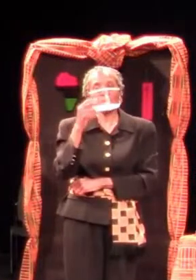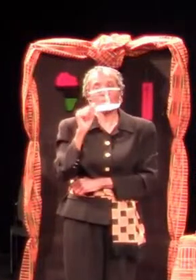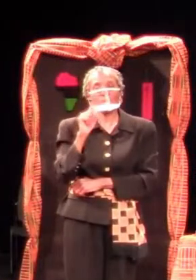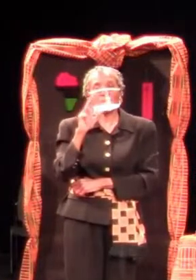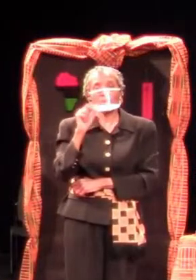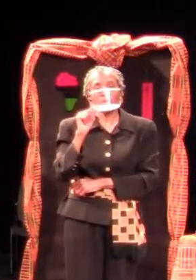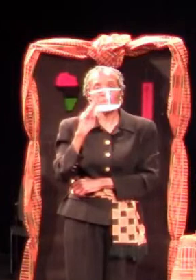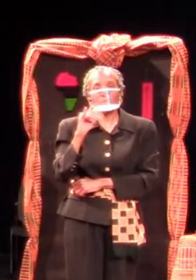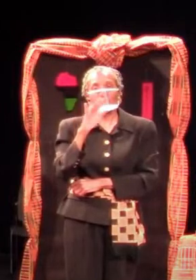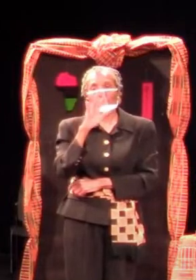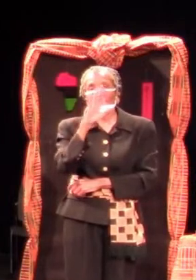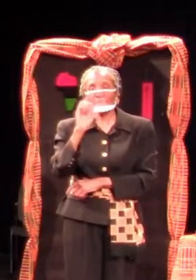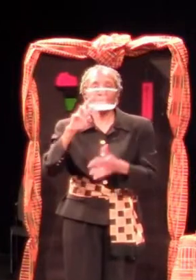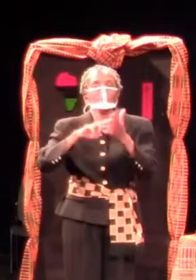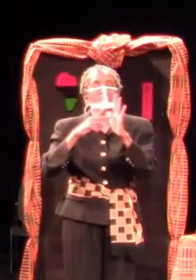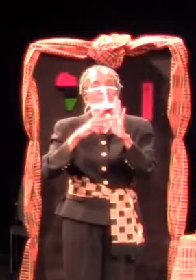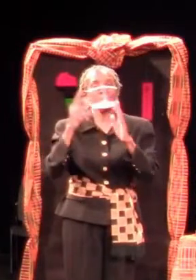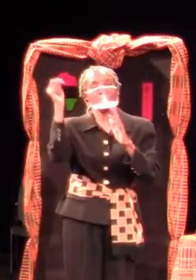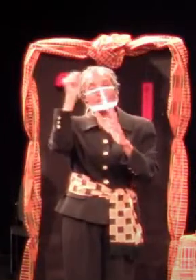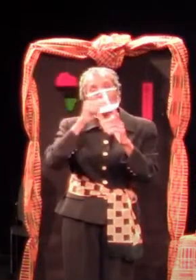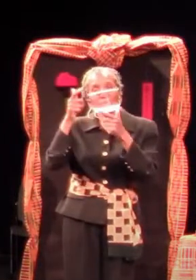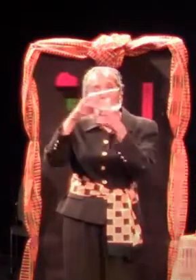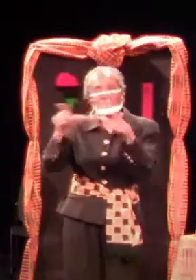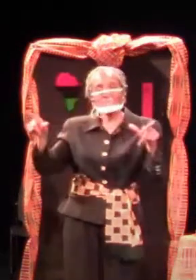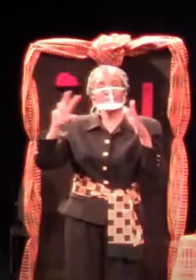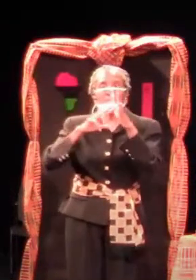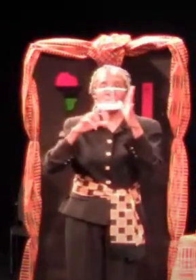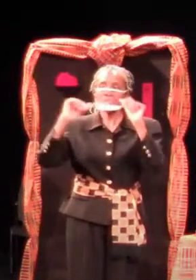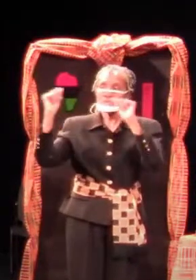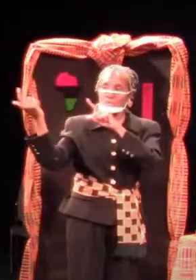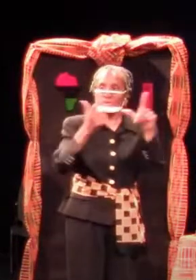is Kiswahili for all pull together.